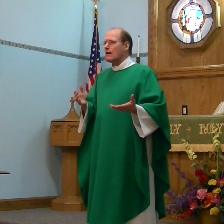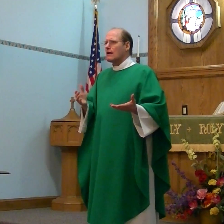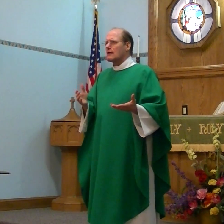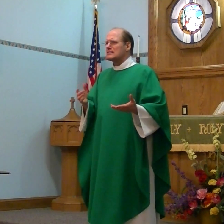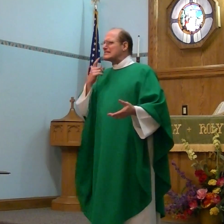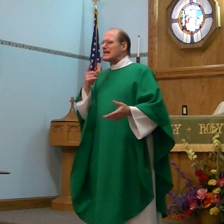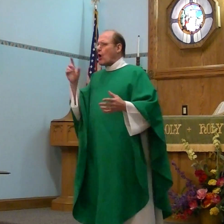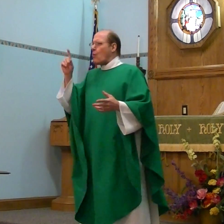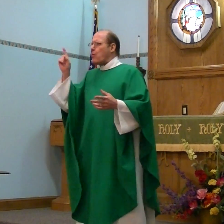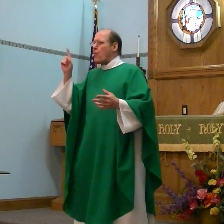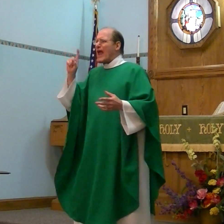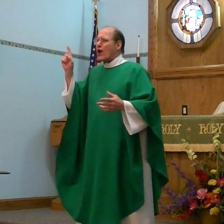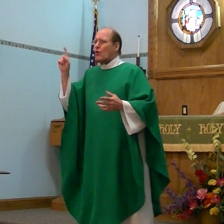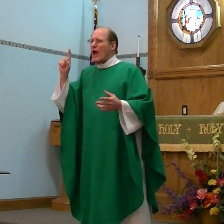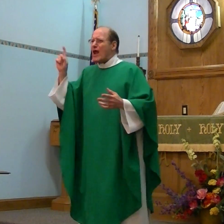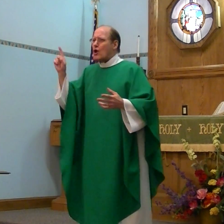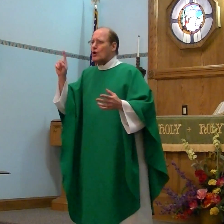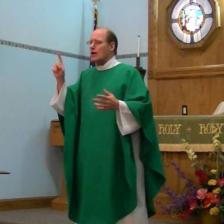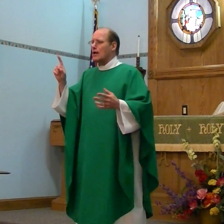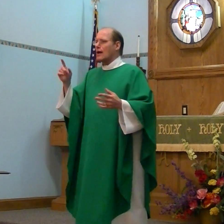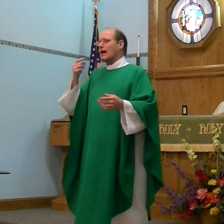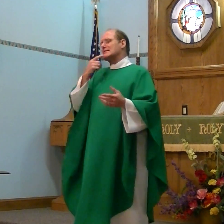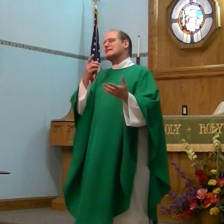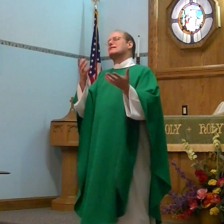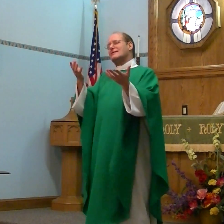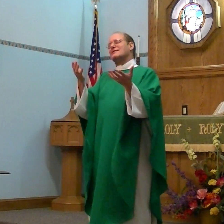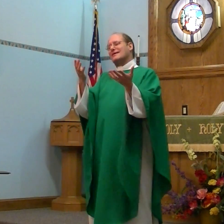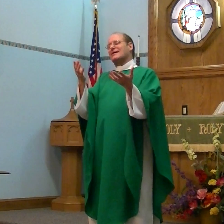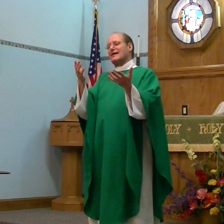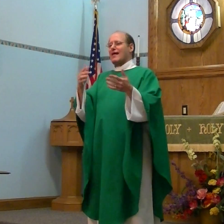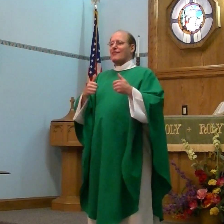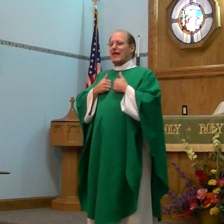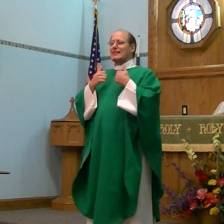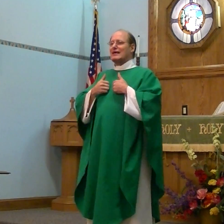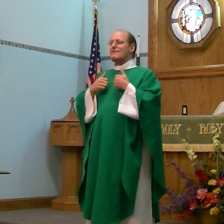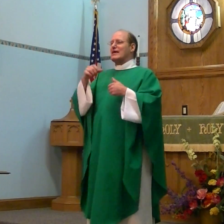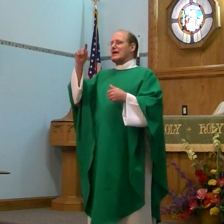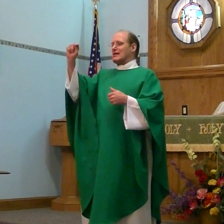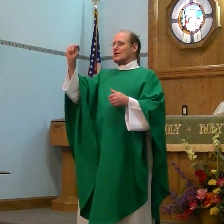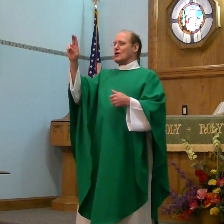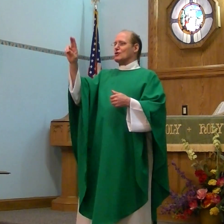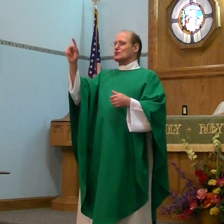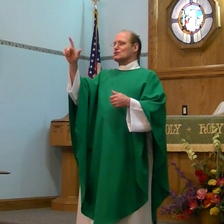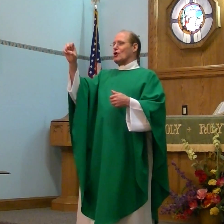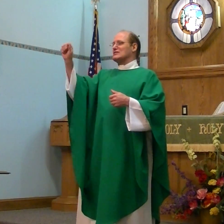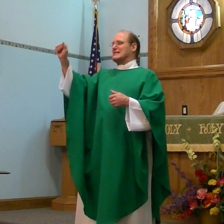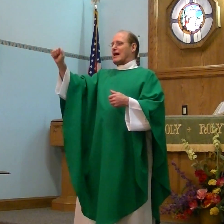She said, no, where? Where? I said, they live in Tulsa.